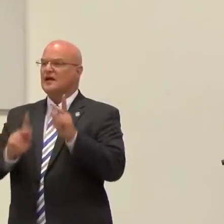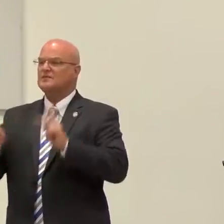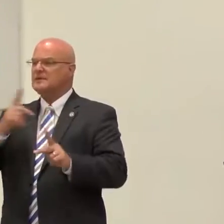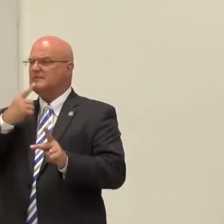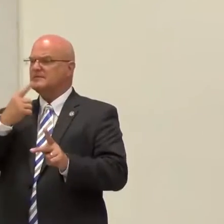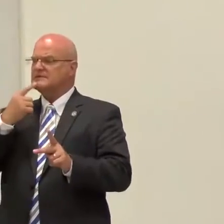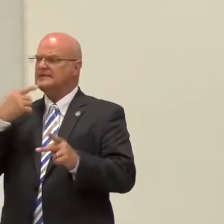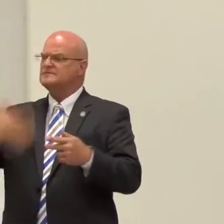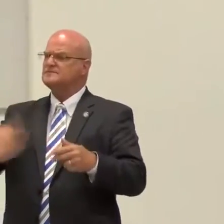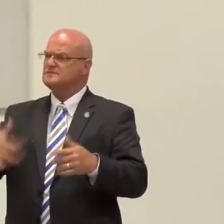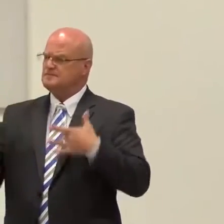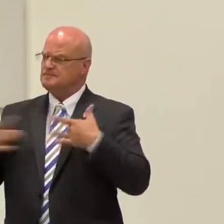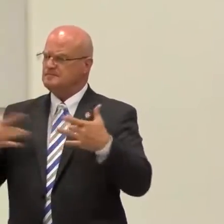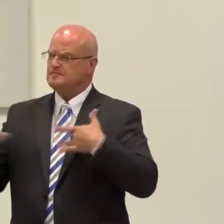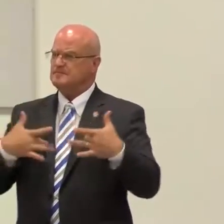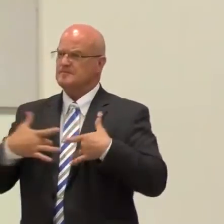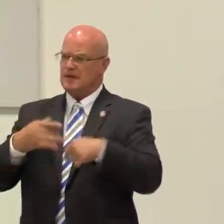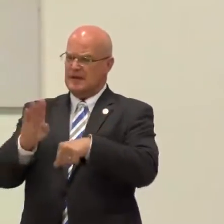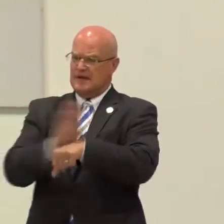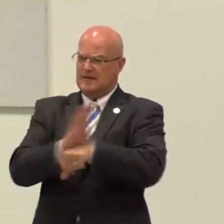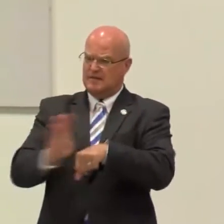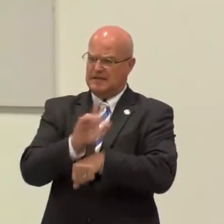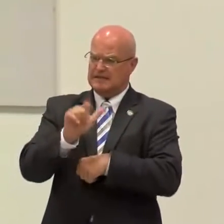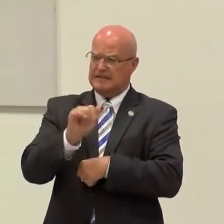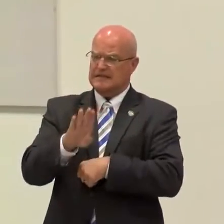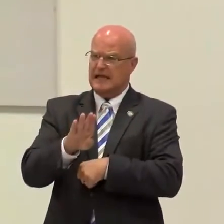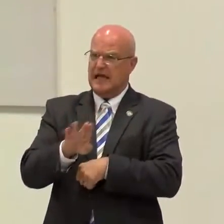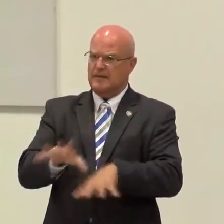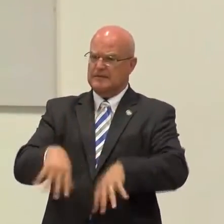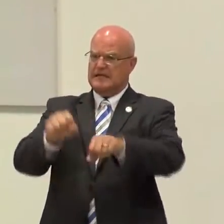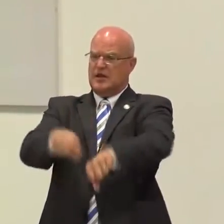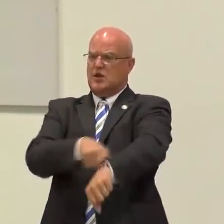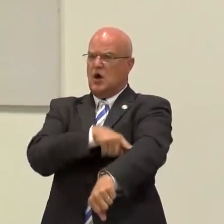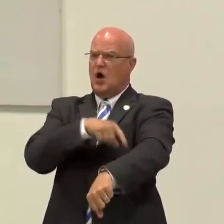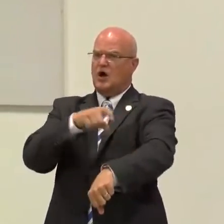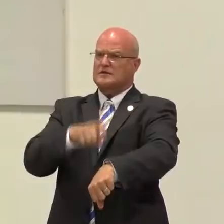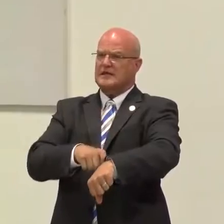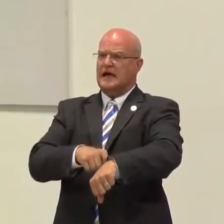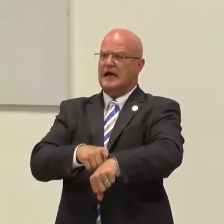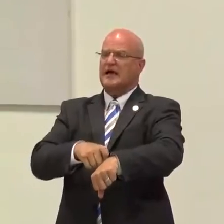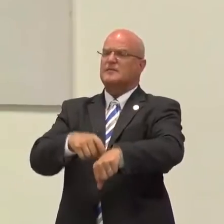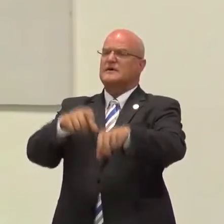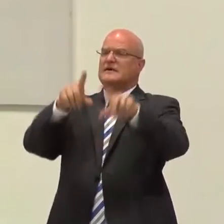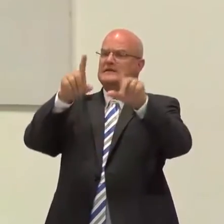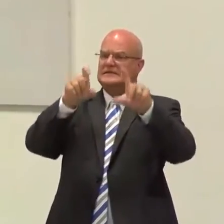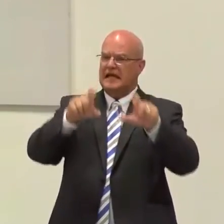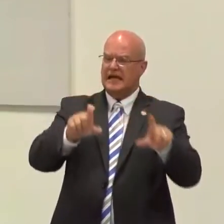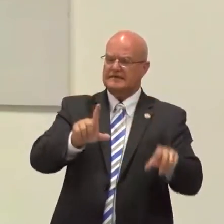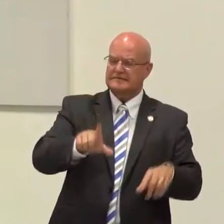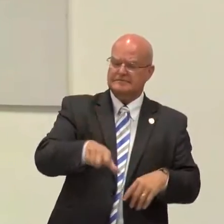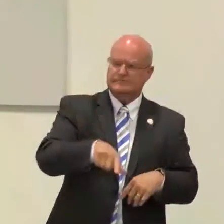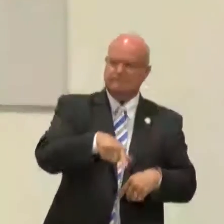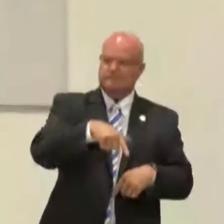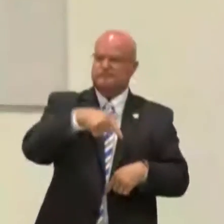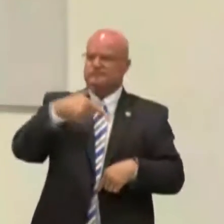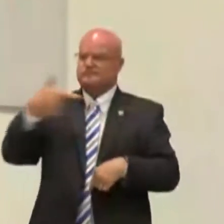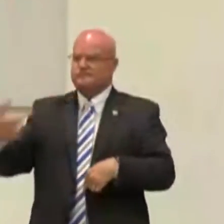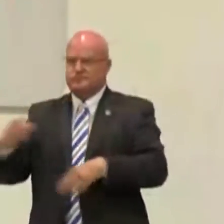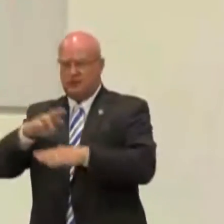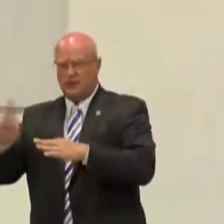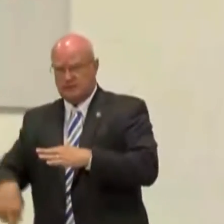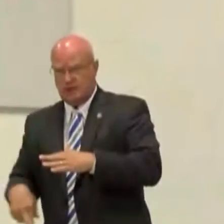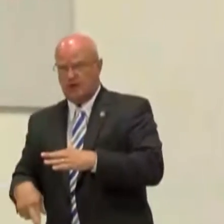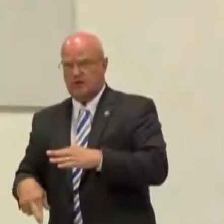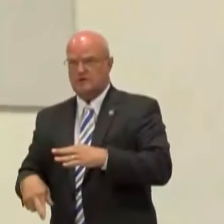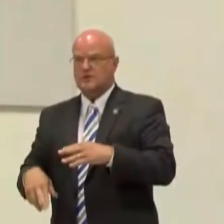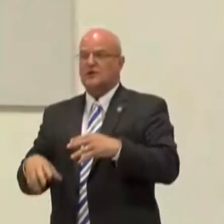expressed concern that our commercial labs is taking longer to turn our testing around and get them back. And so